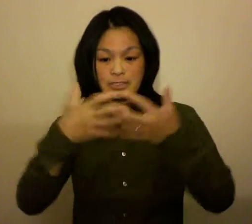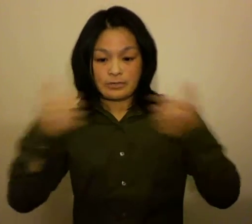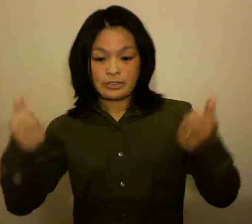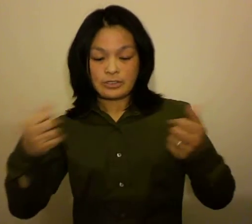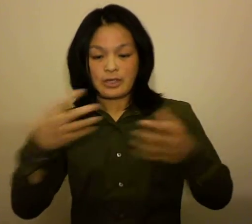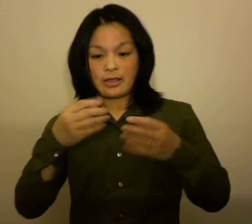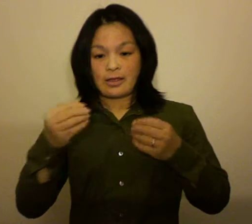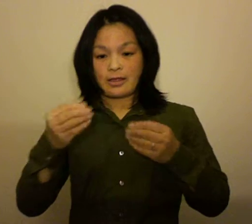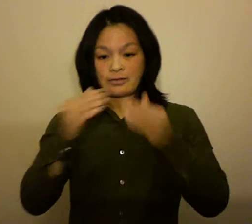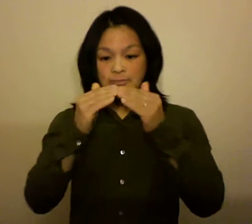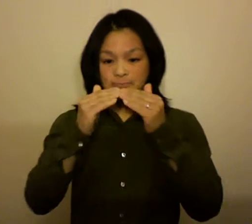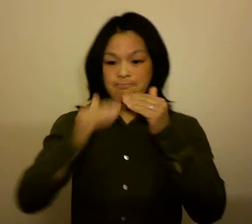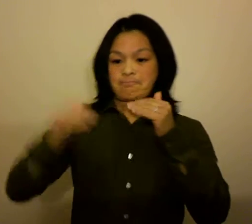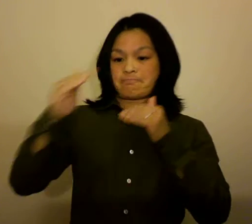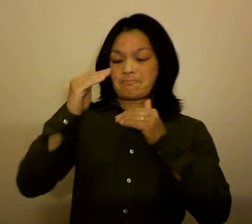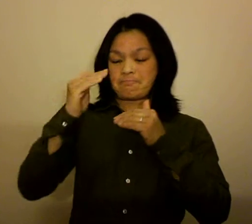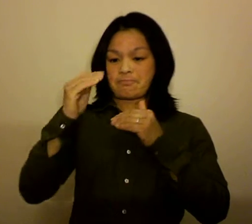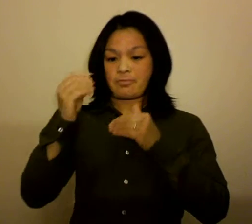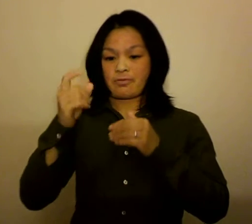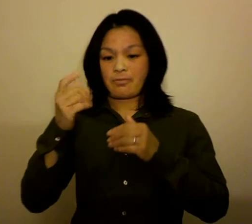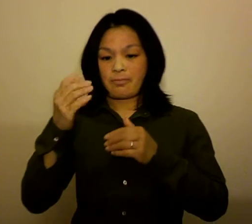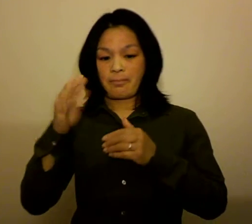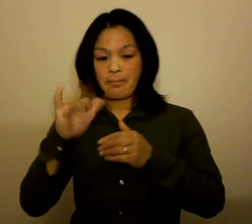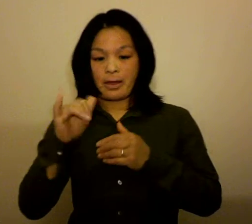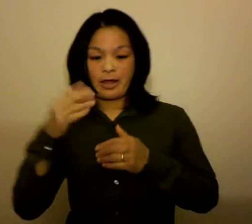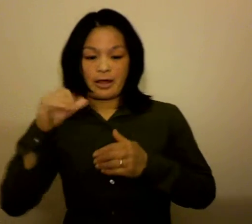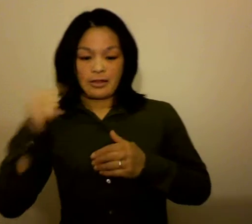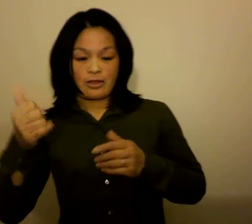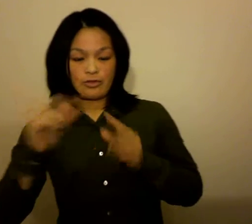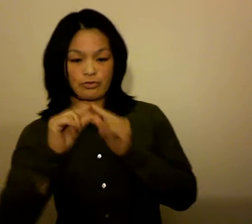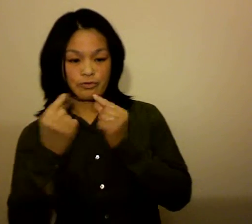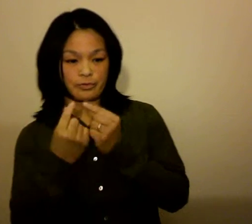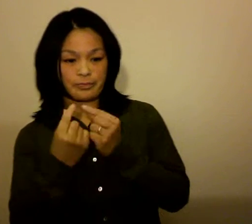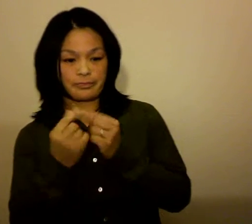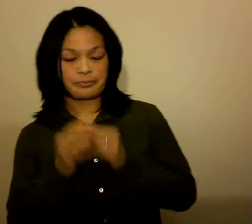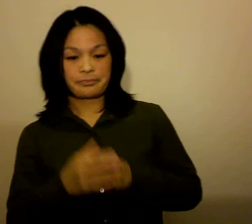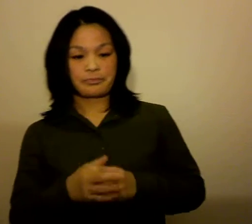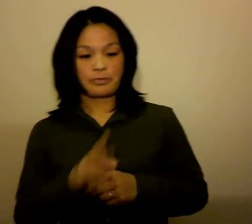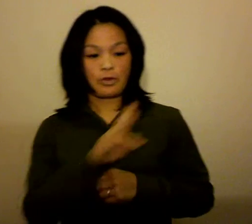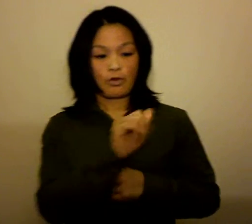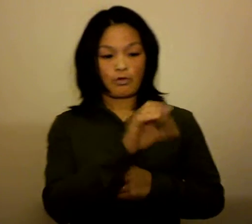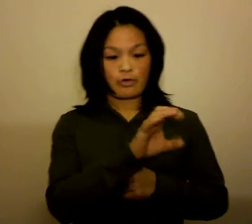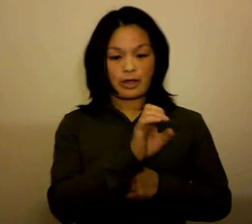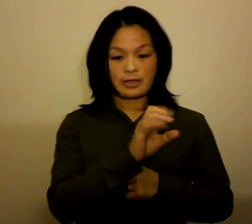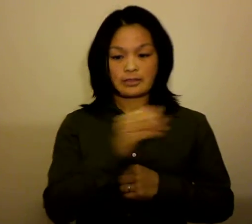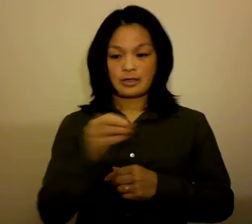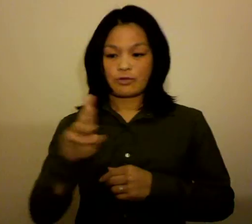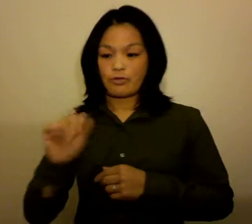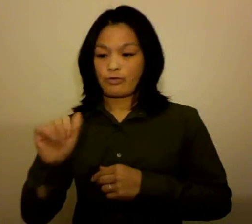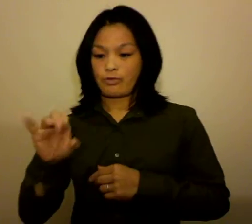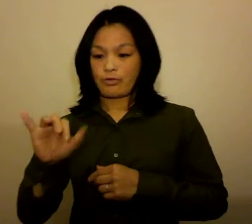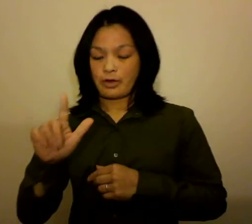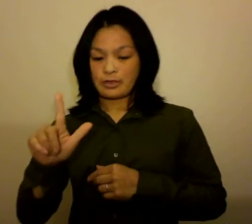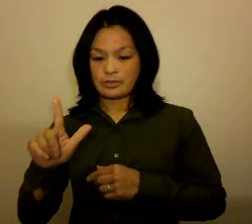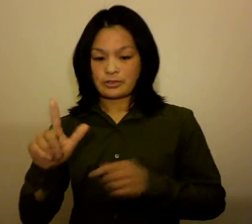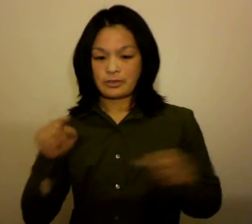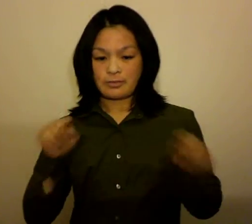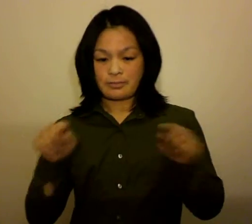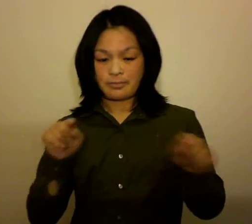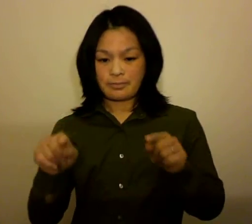the terms race and racial pertain to characteristics of a particular ethnic group. Two key